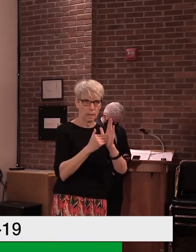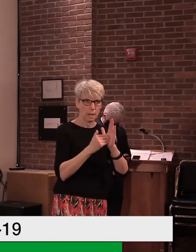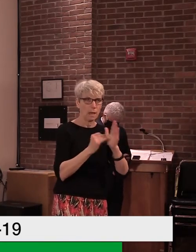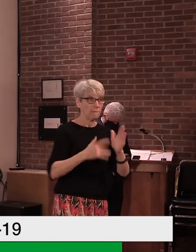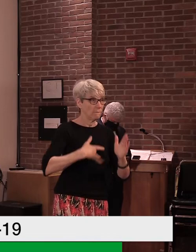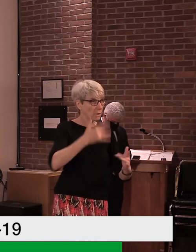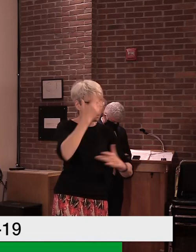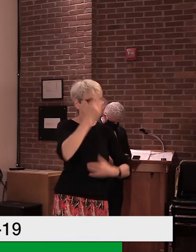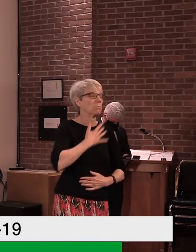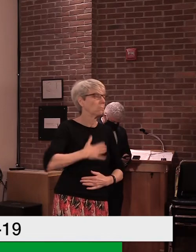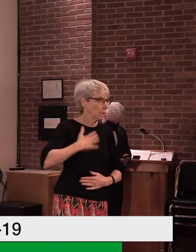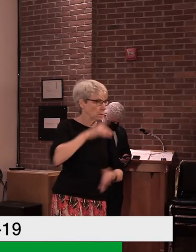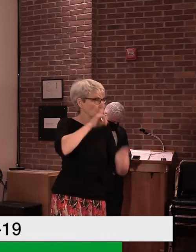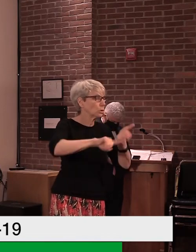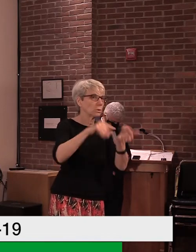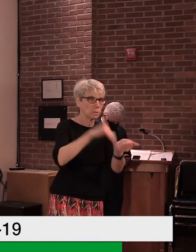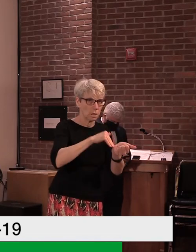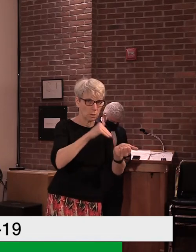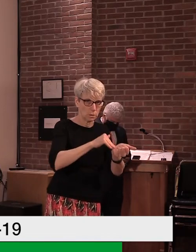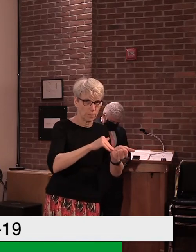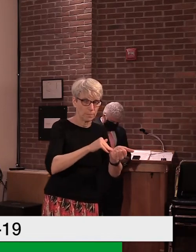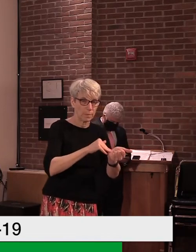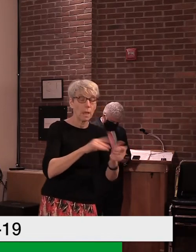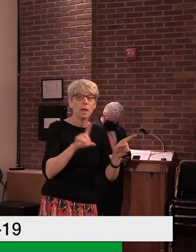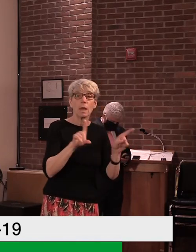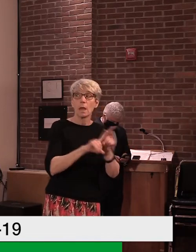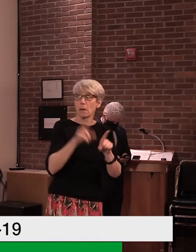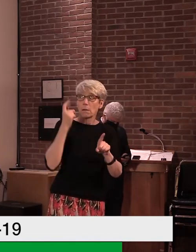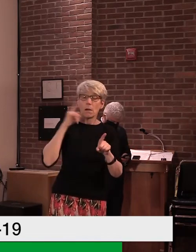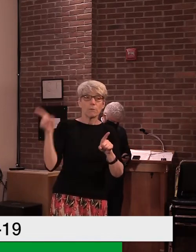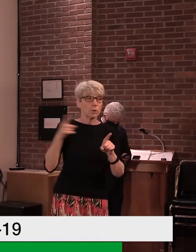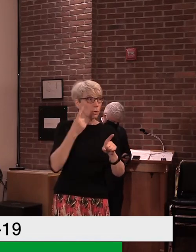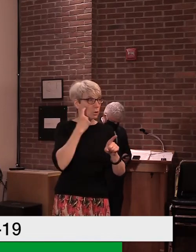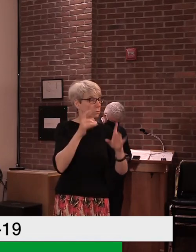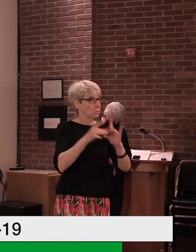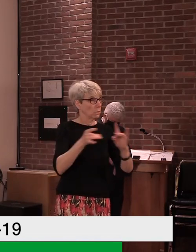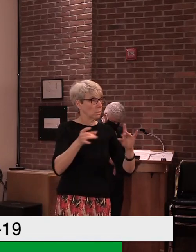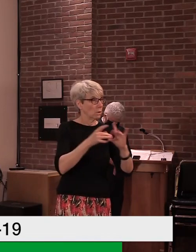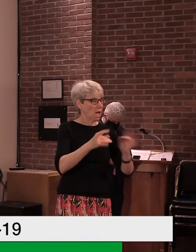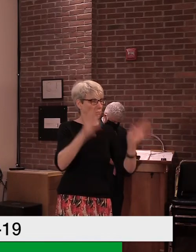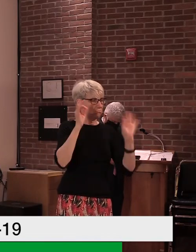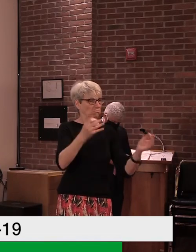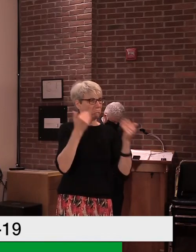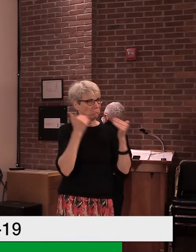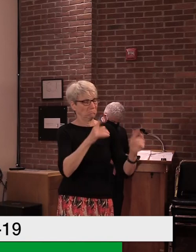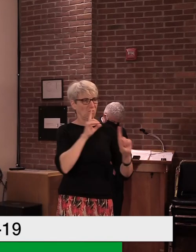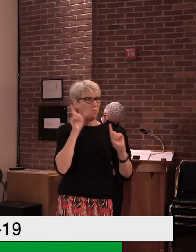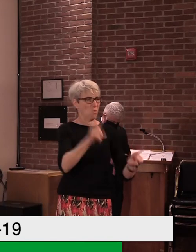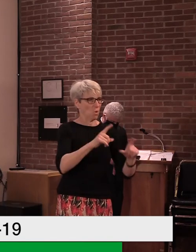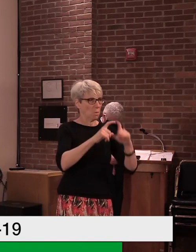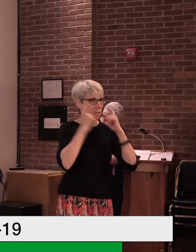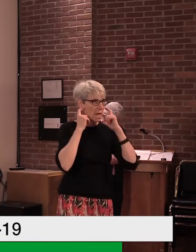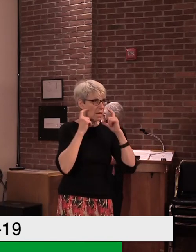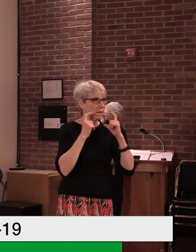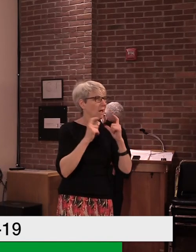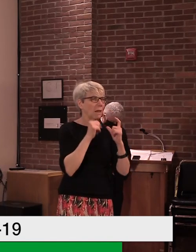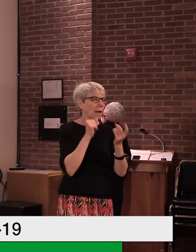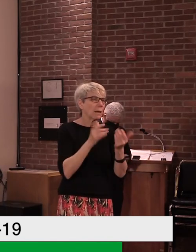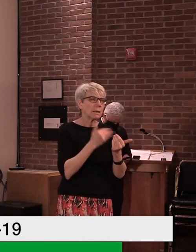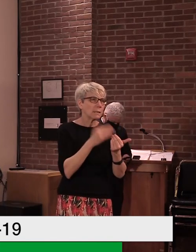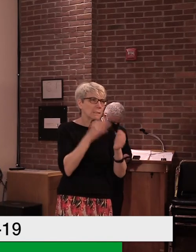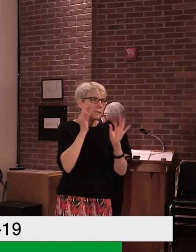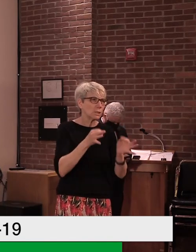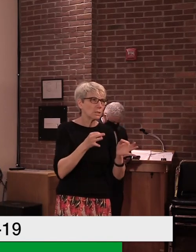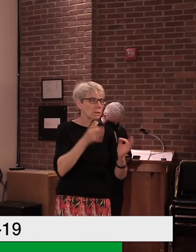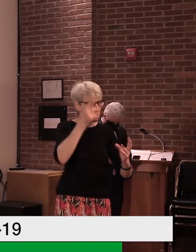governor has just said, the decision on mandatory masking was not taken lightly, and we know it will not be welcomed by everyone.